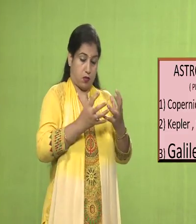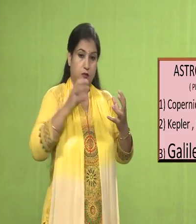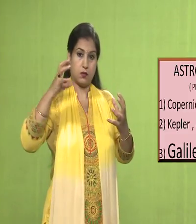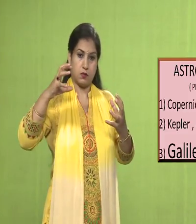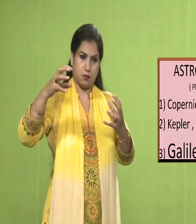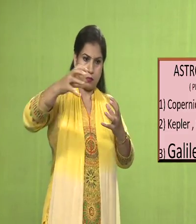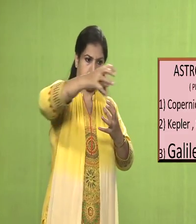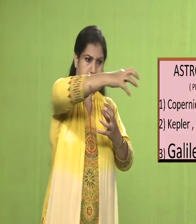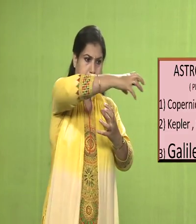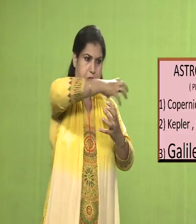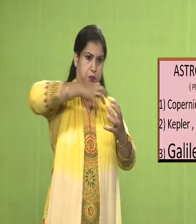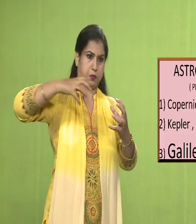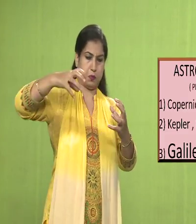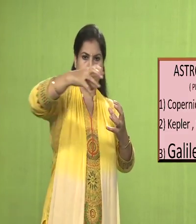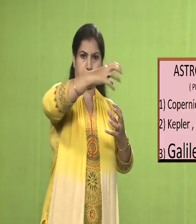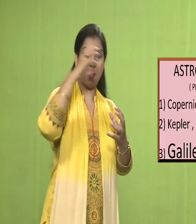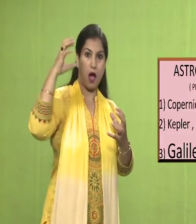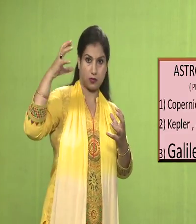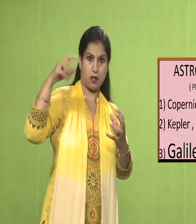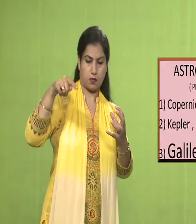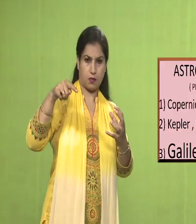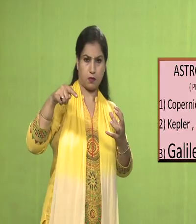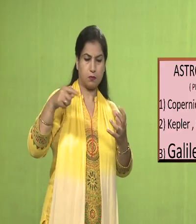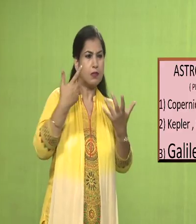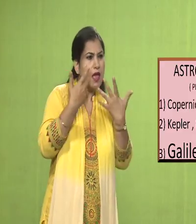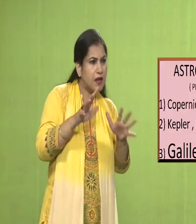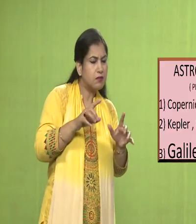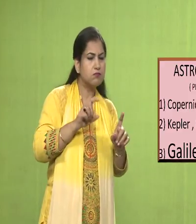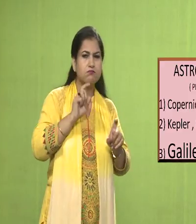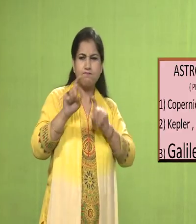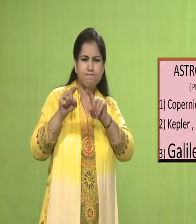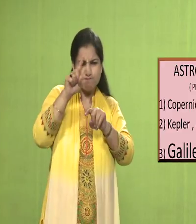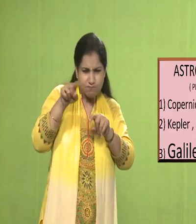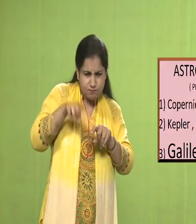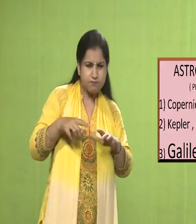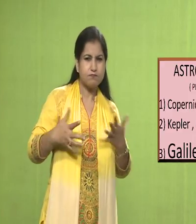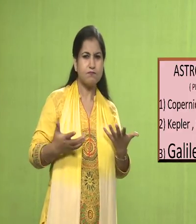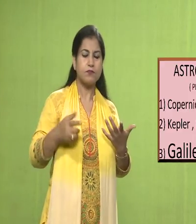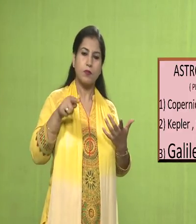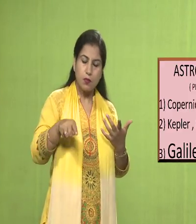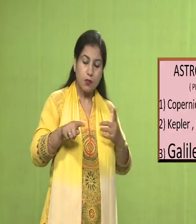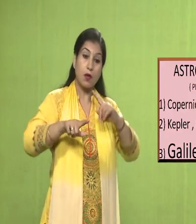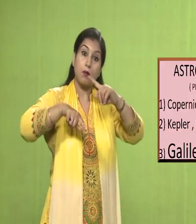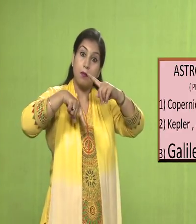and whoever criticized or questioned this was declared heretic.